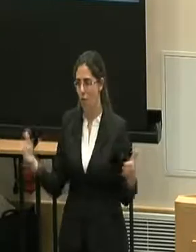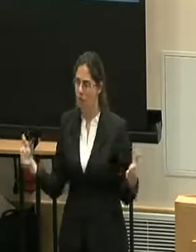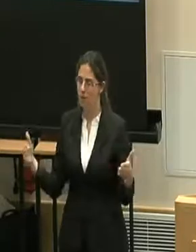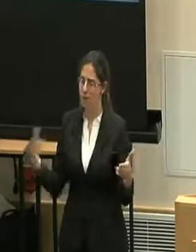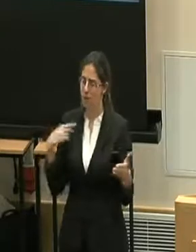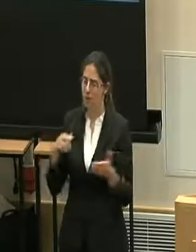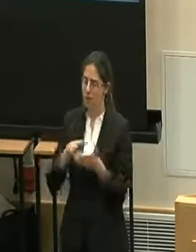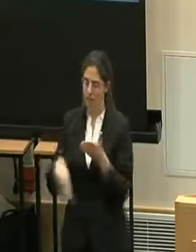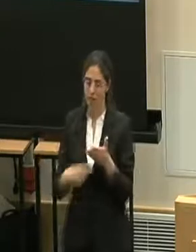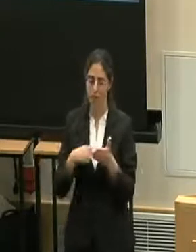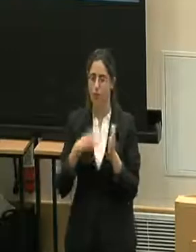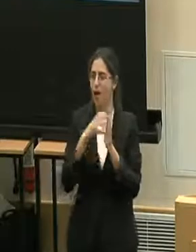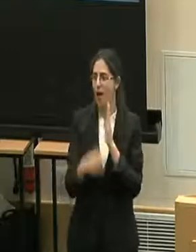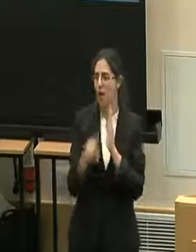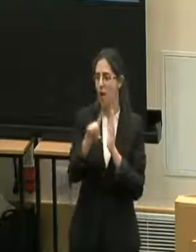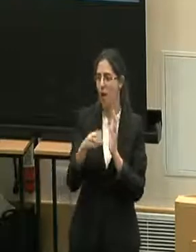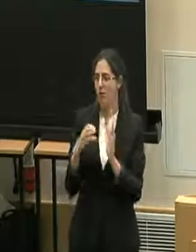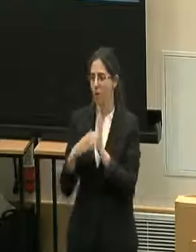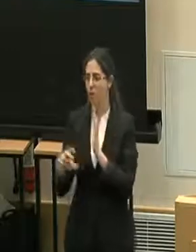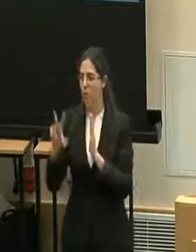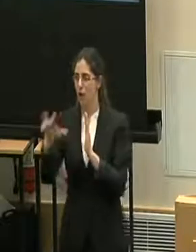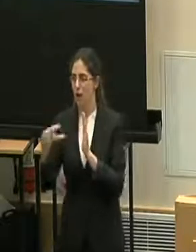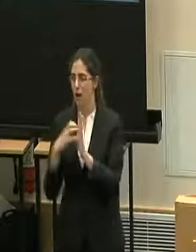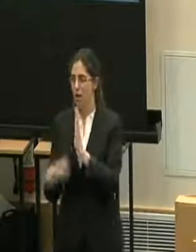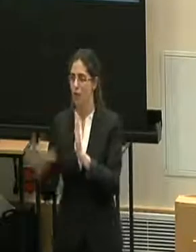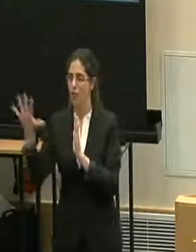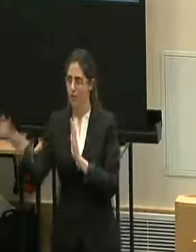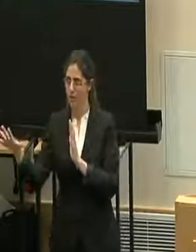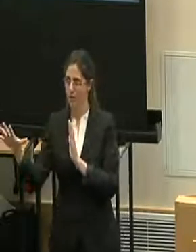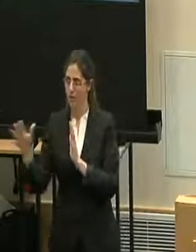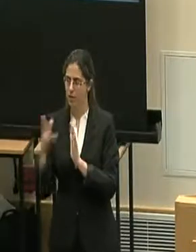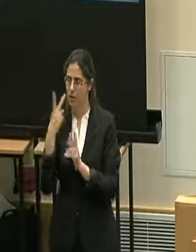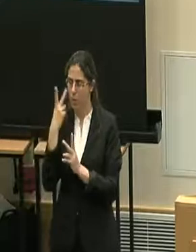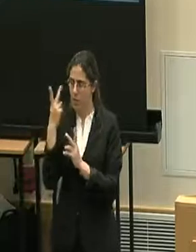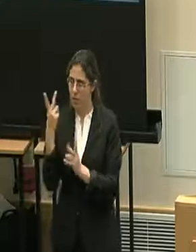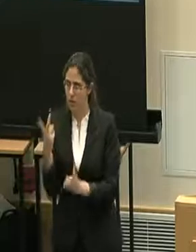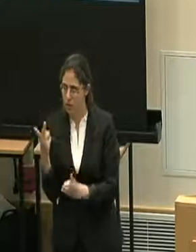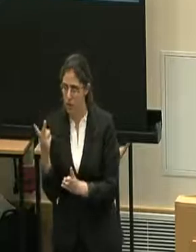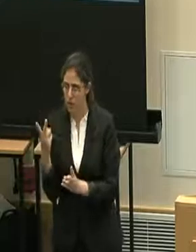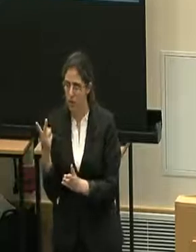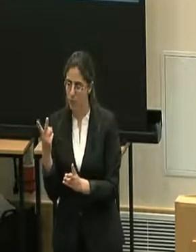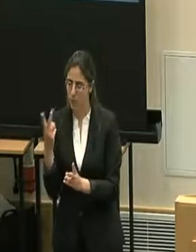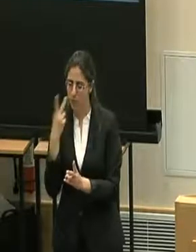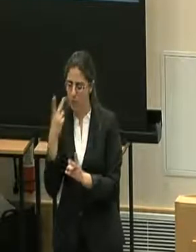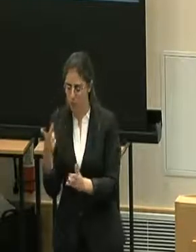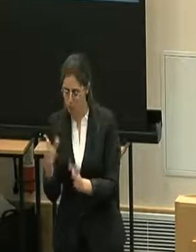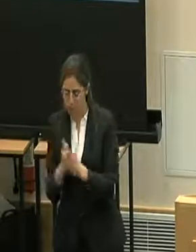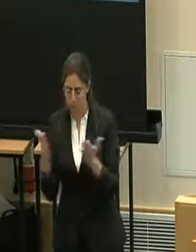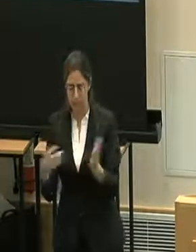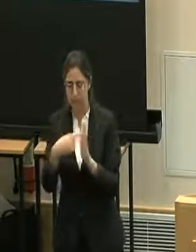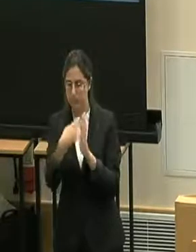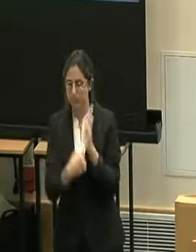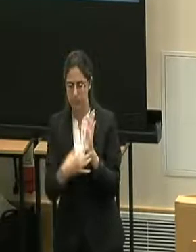convention, Articles 1, 3, and 5. And to look at them to draw out